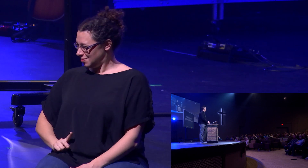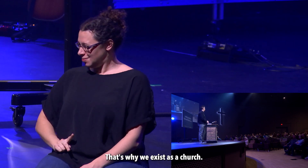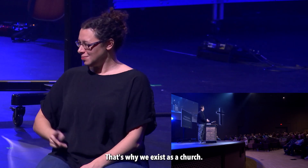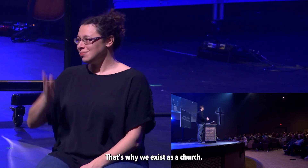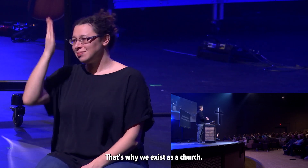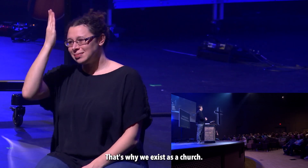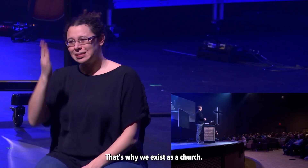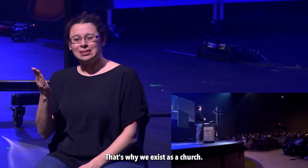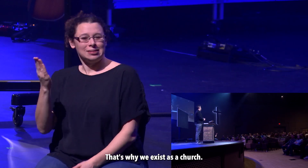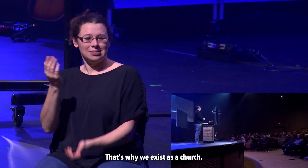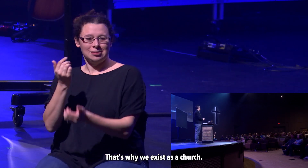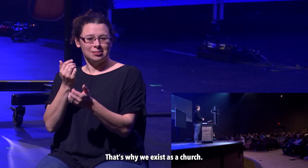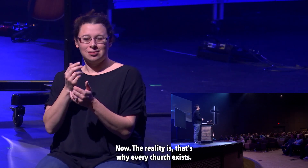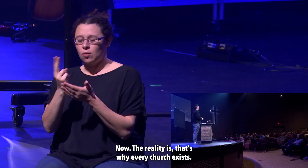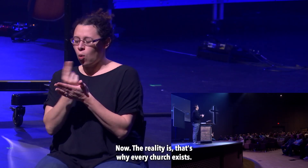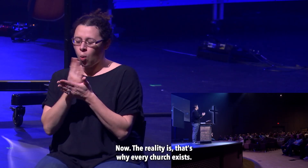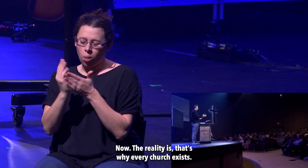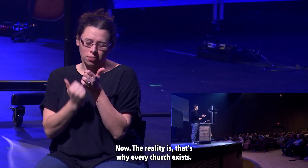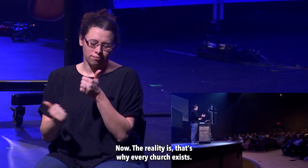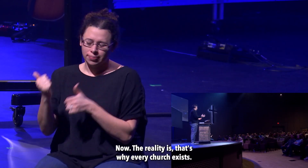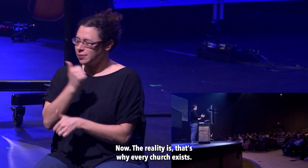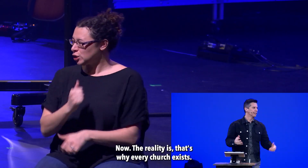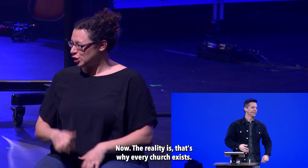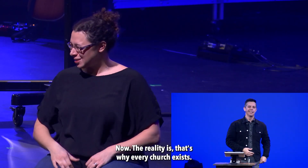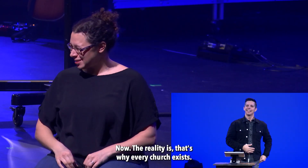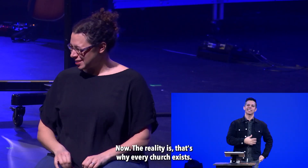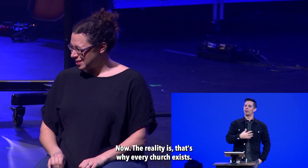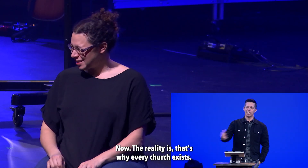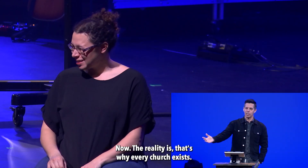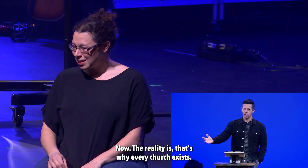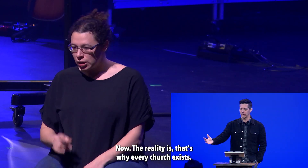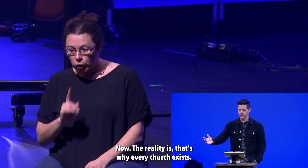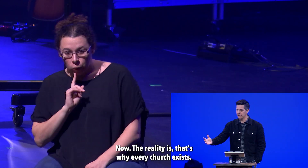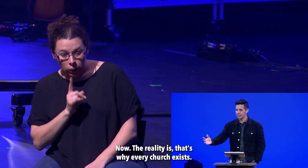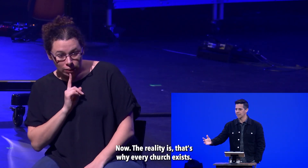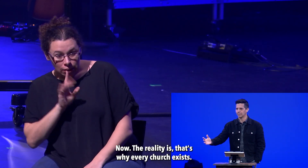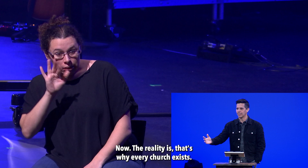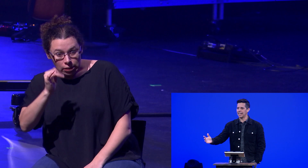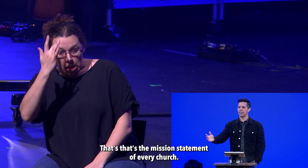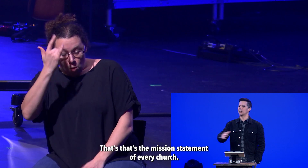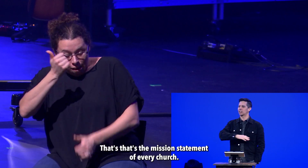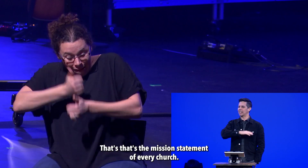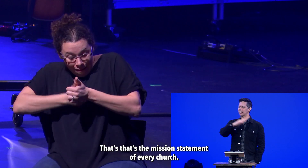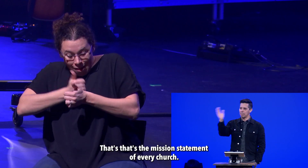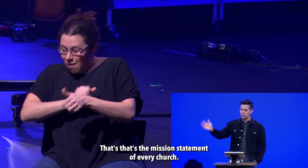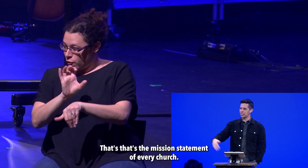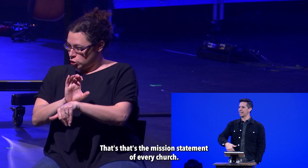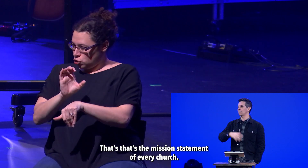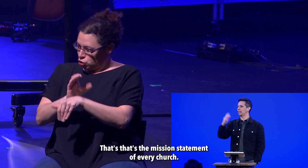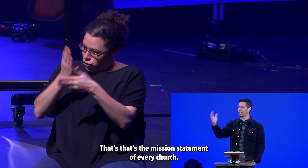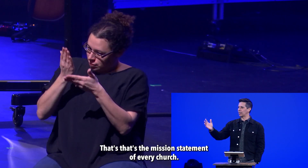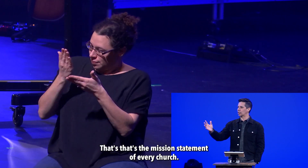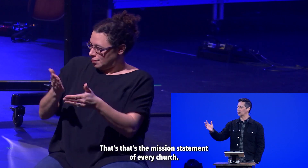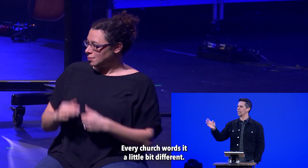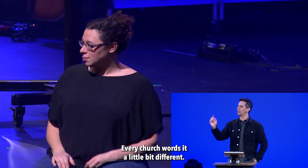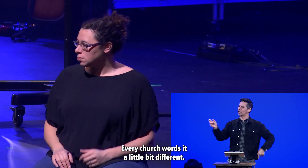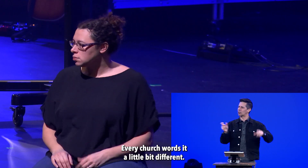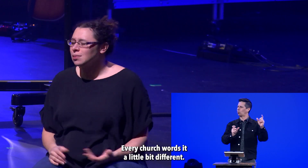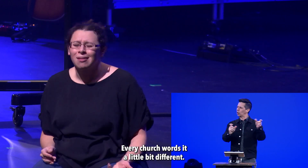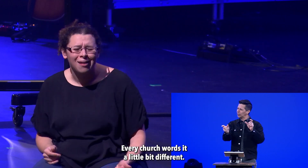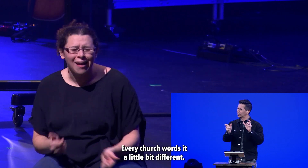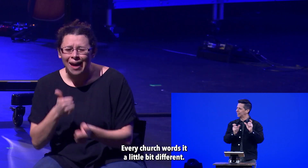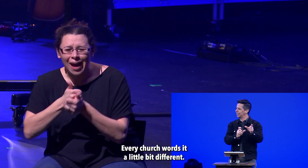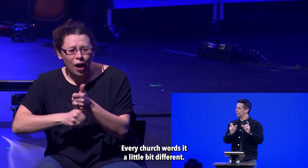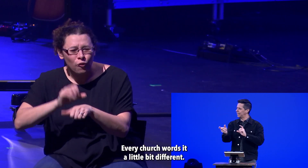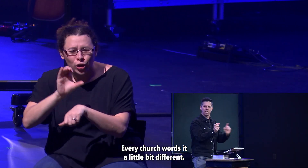all things. That's why we exist as a church. Now, the reality is that's why every church exists. That's the mission statement of every church. Every